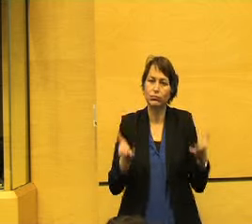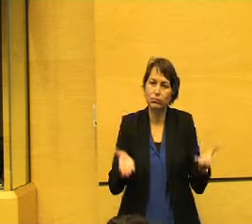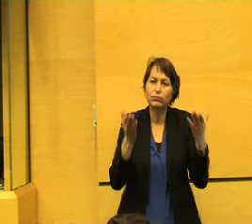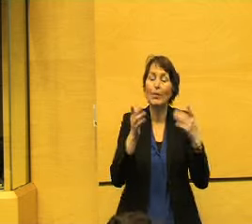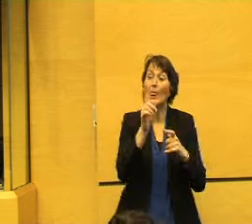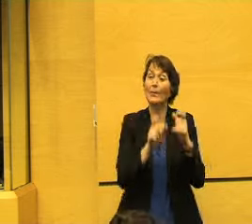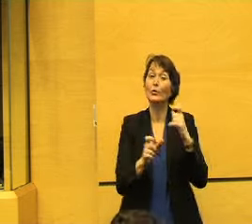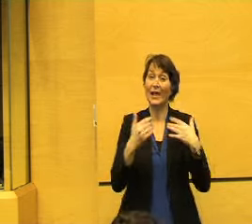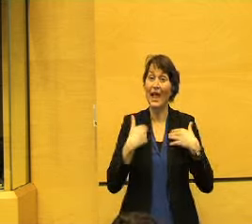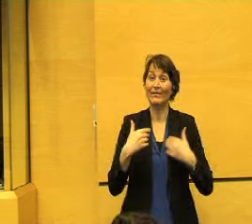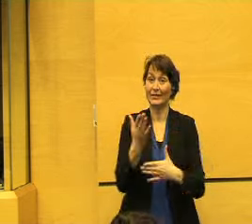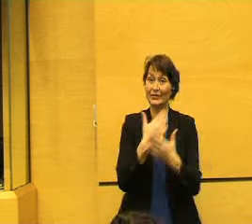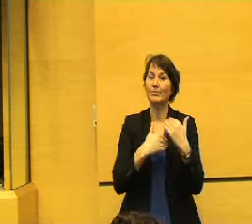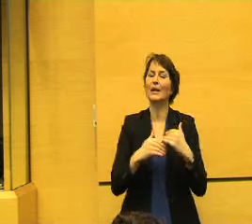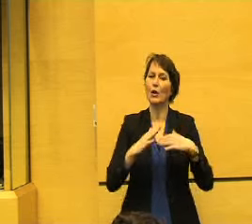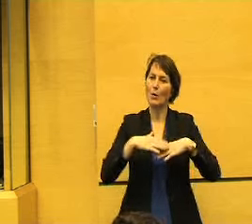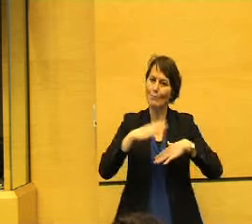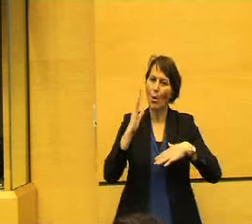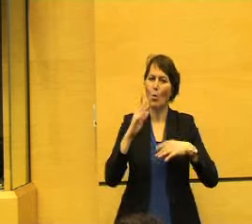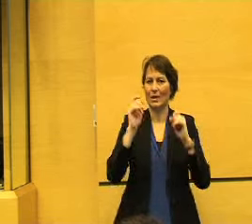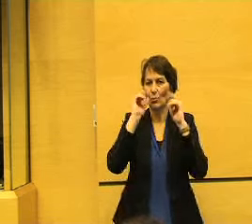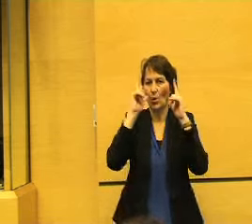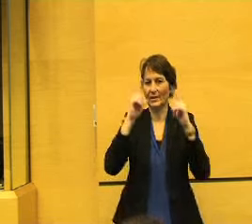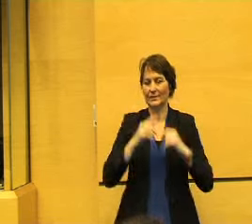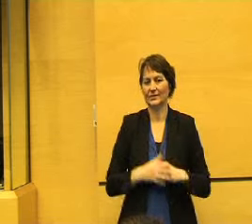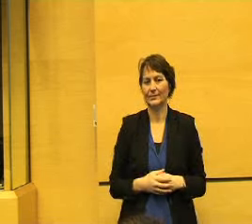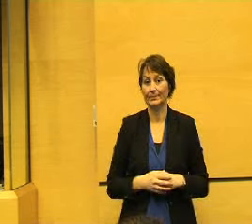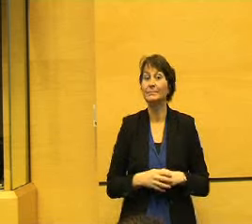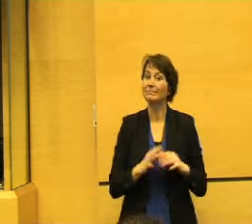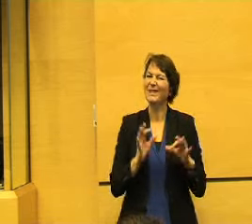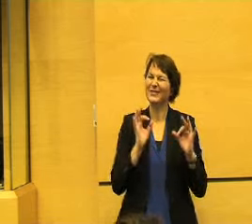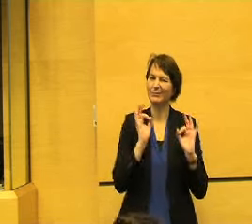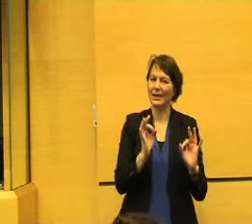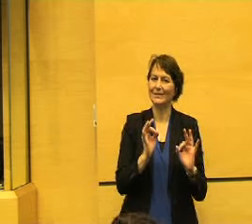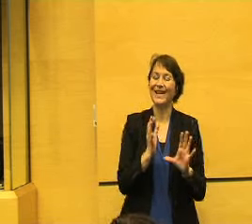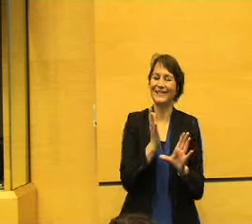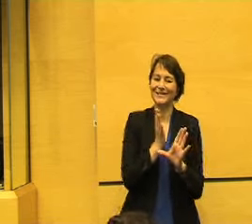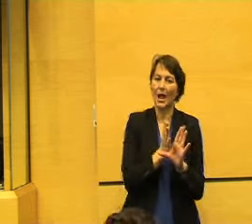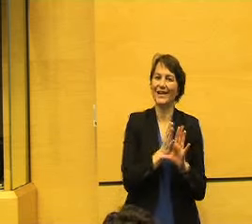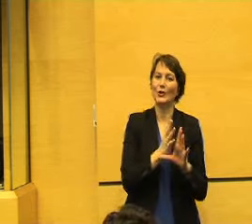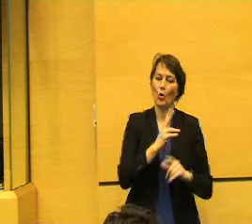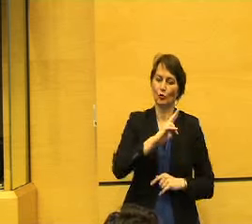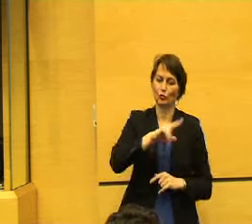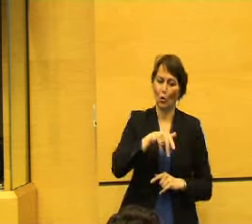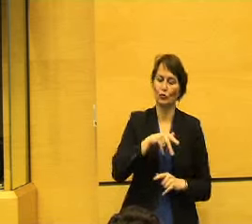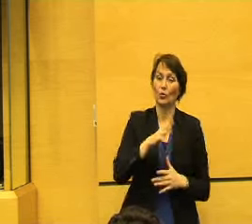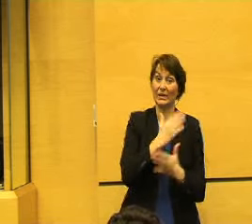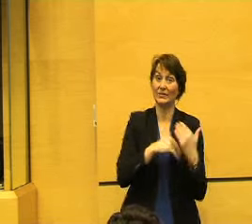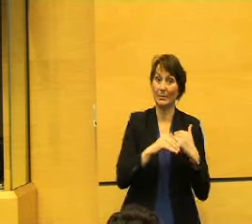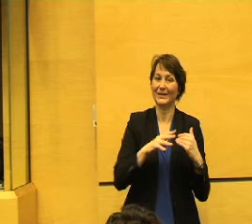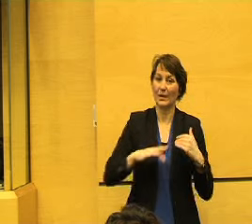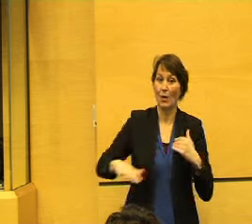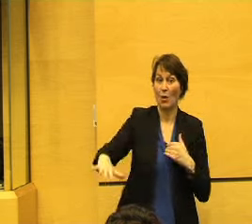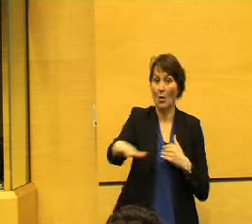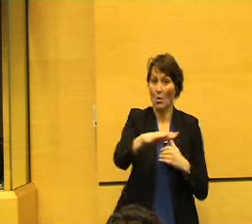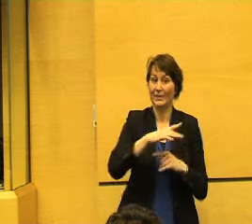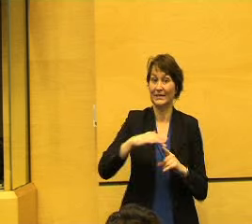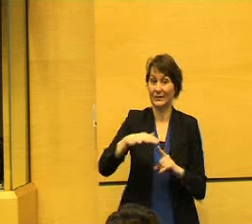with disability, especially psychosocial disabilities among people in society. Thank